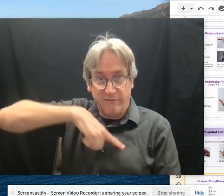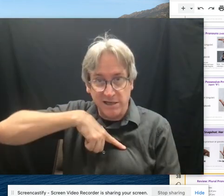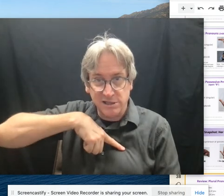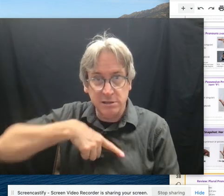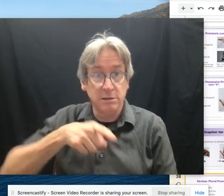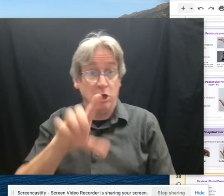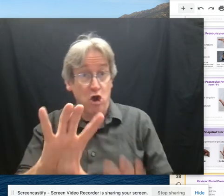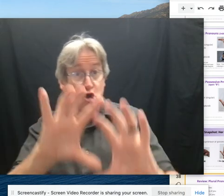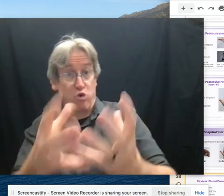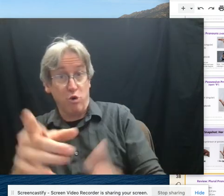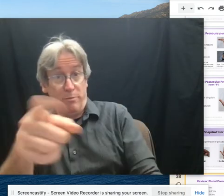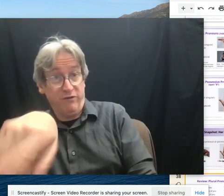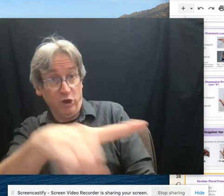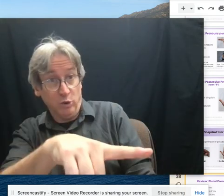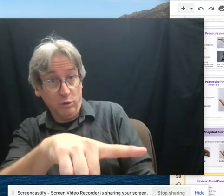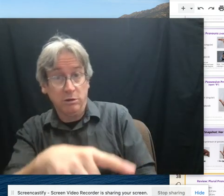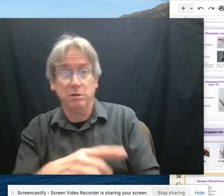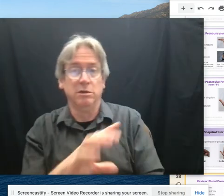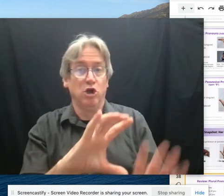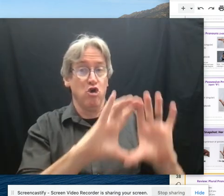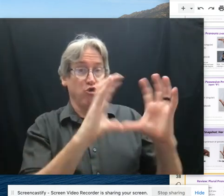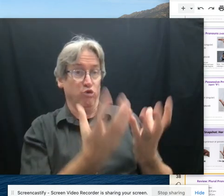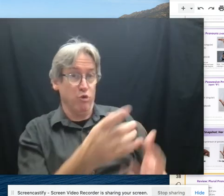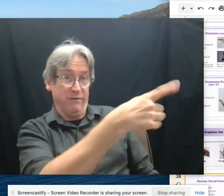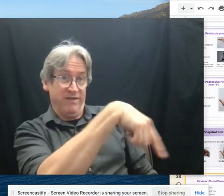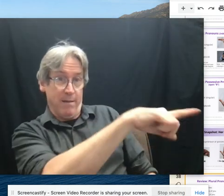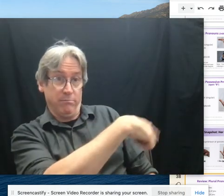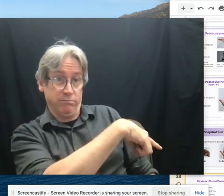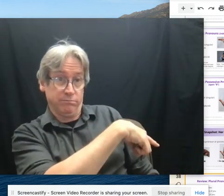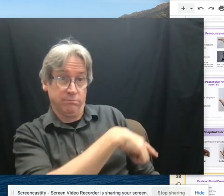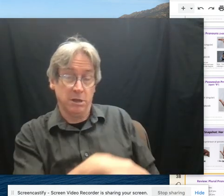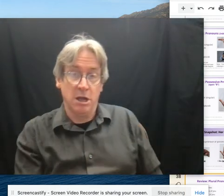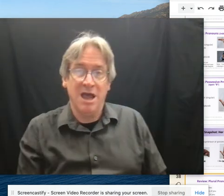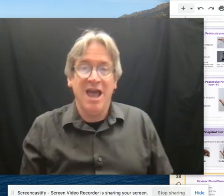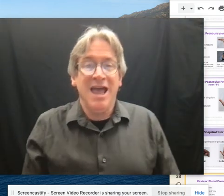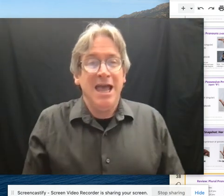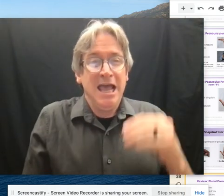Group of us, group of you, group of them.